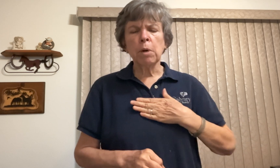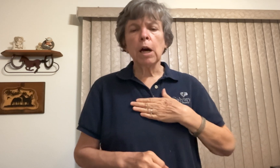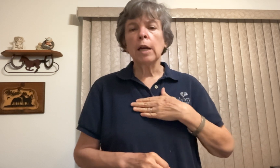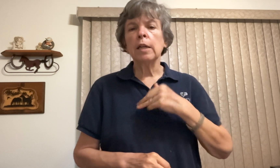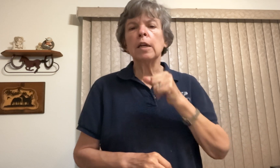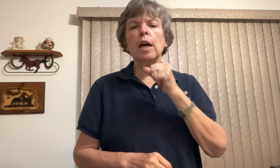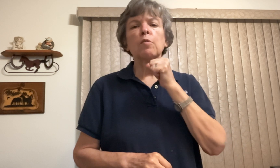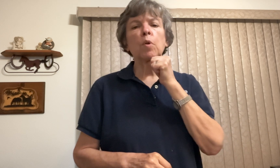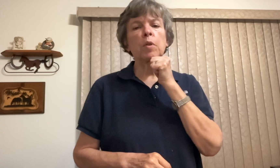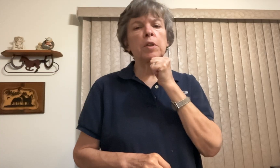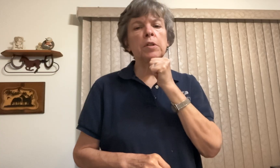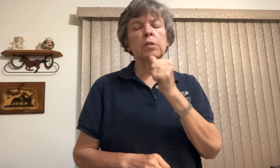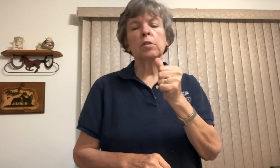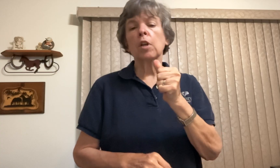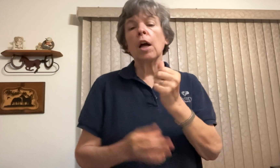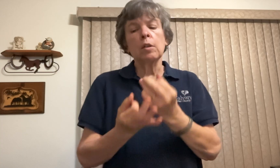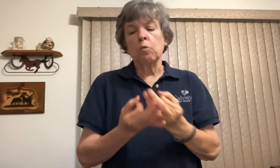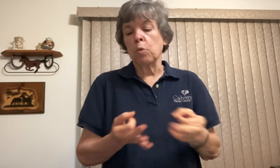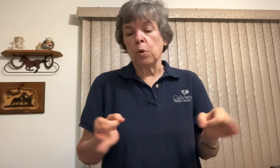my unworthiness, not worth.